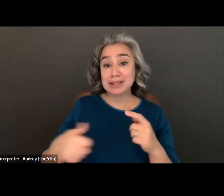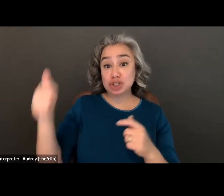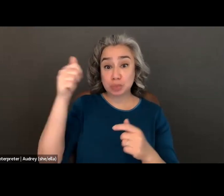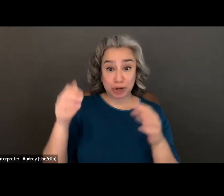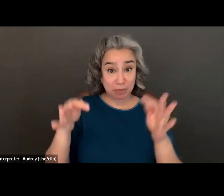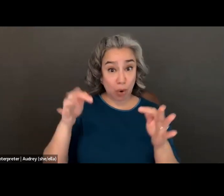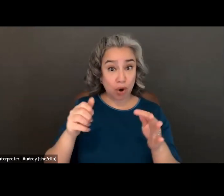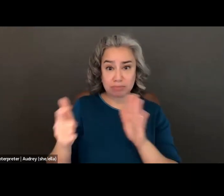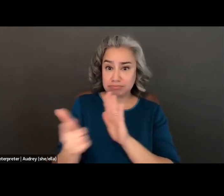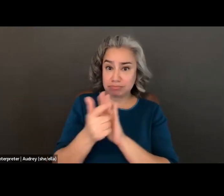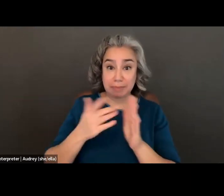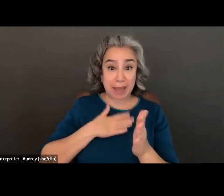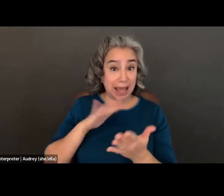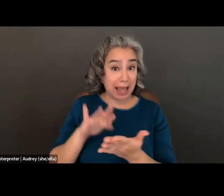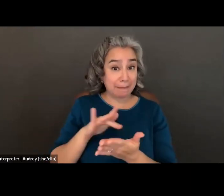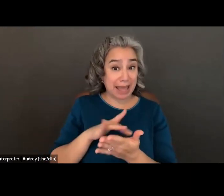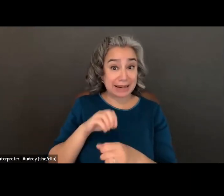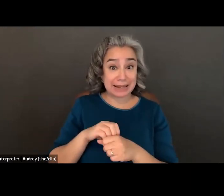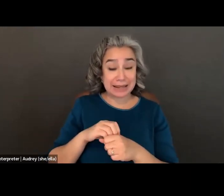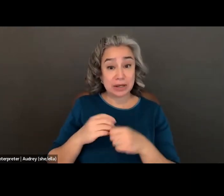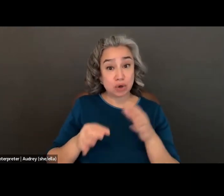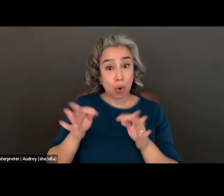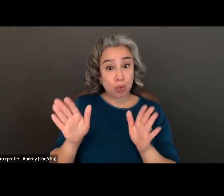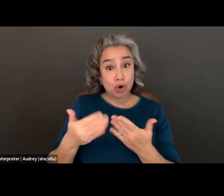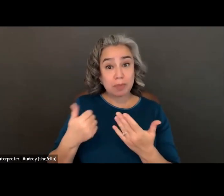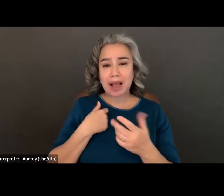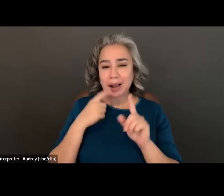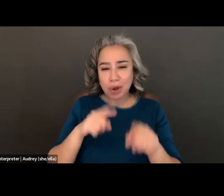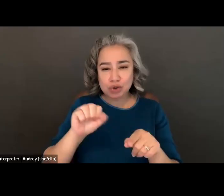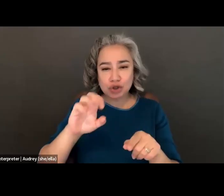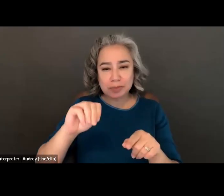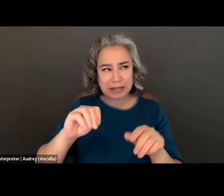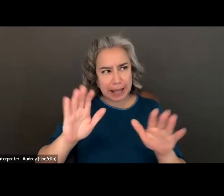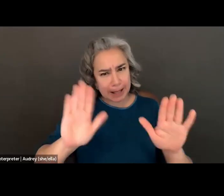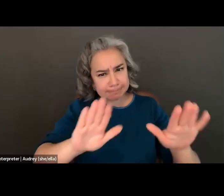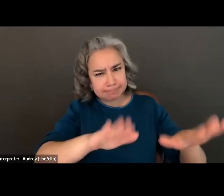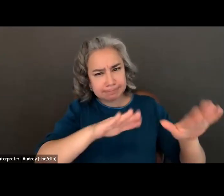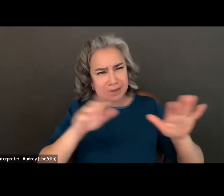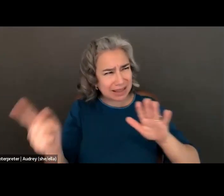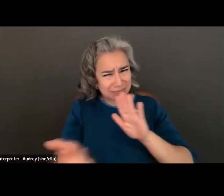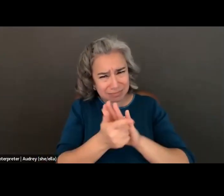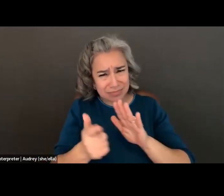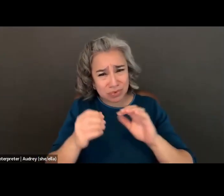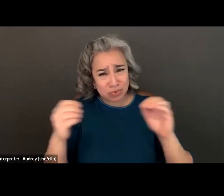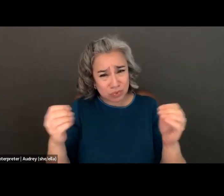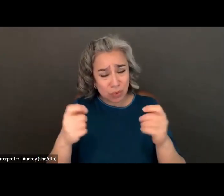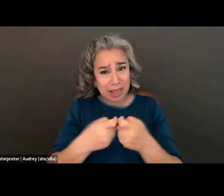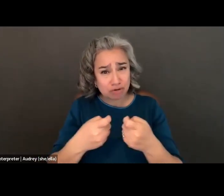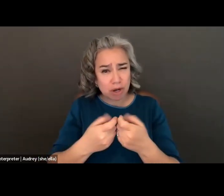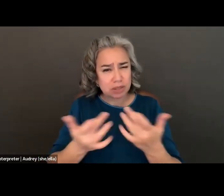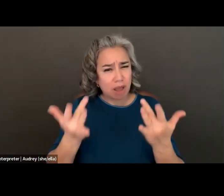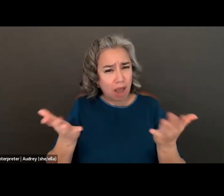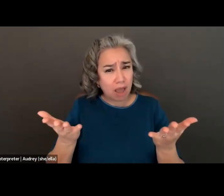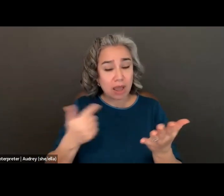take iPad into the courtroom, I took to social media and elicited traction for the issue of no electronics. I have also